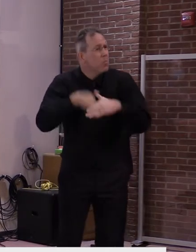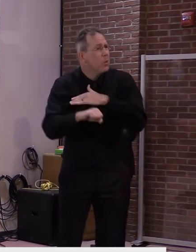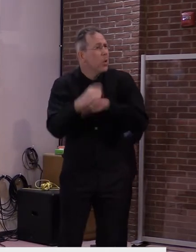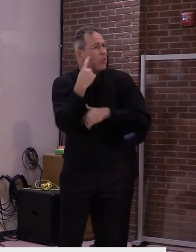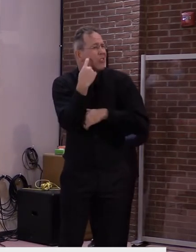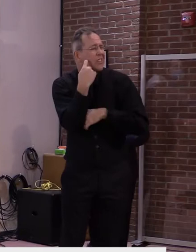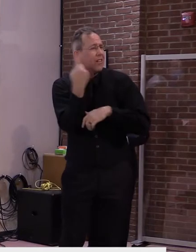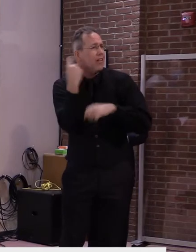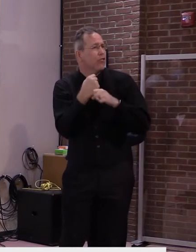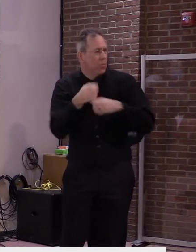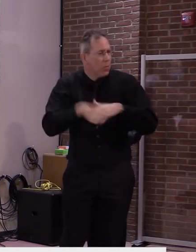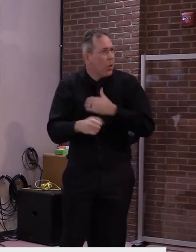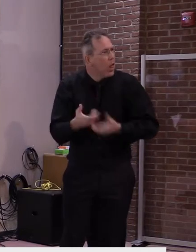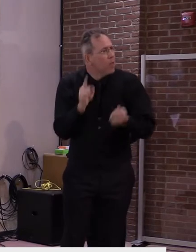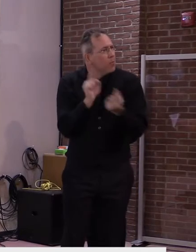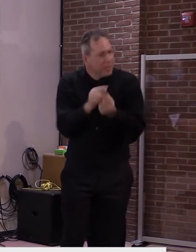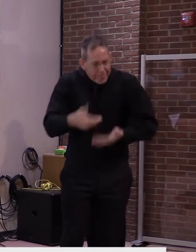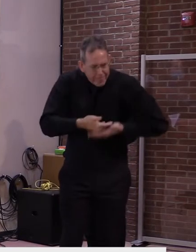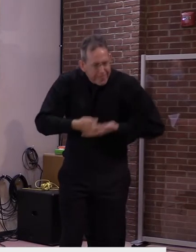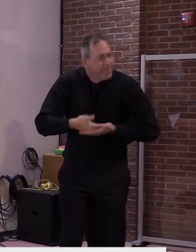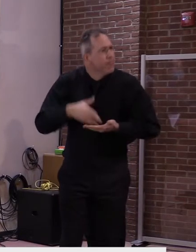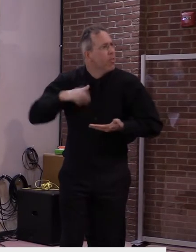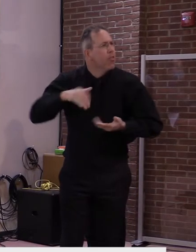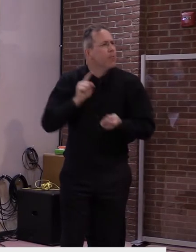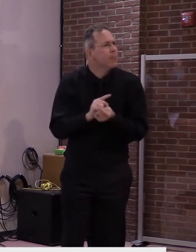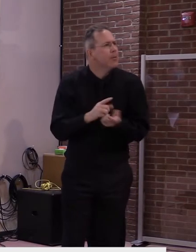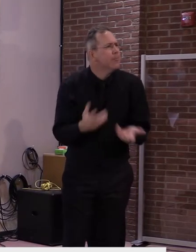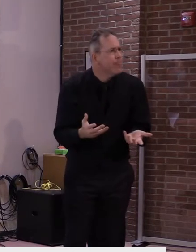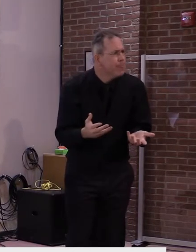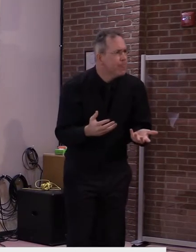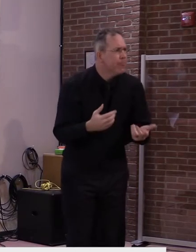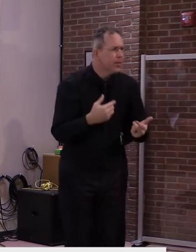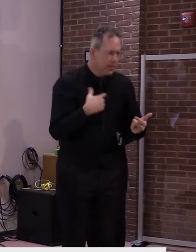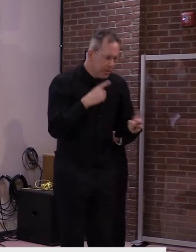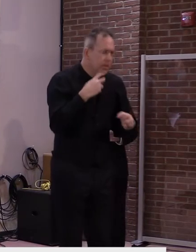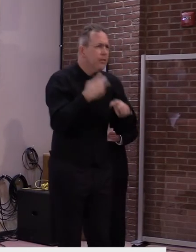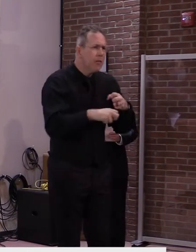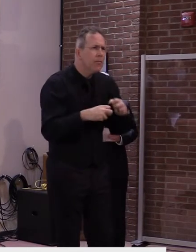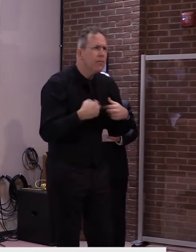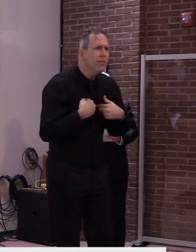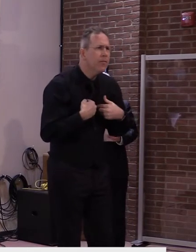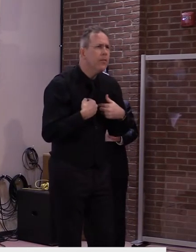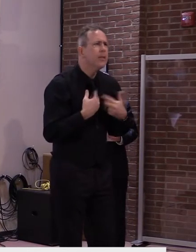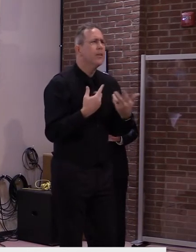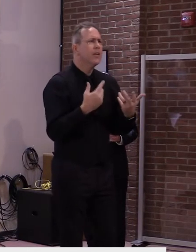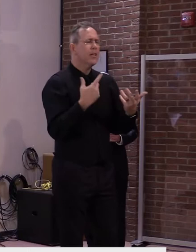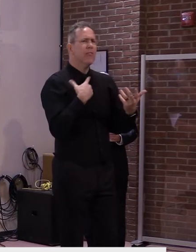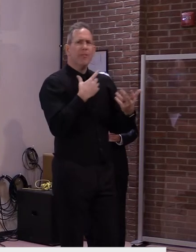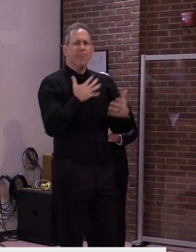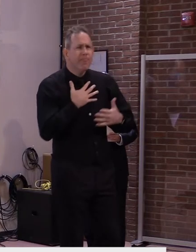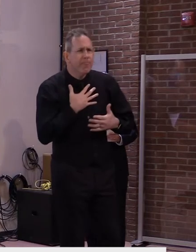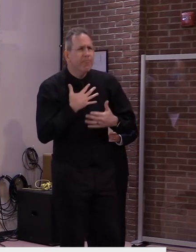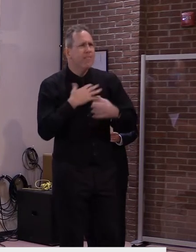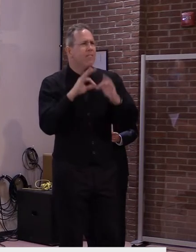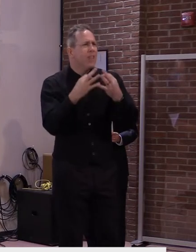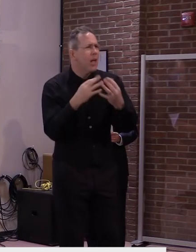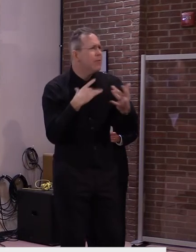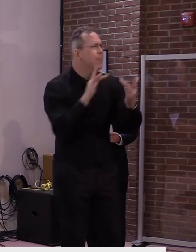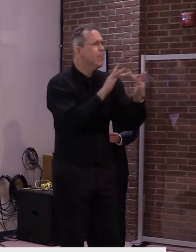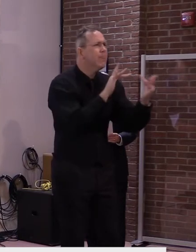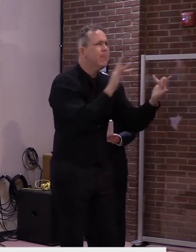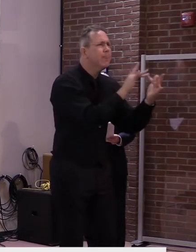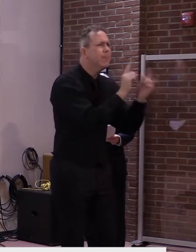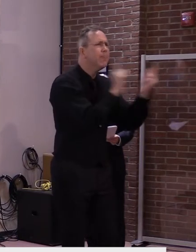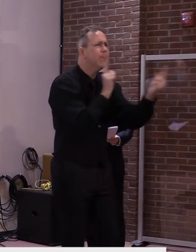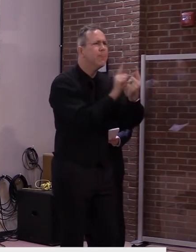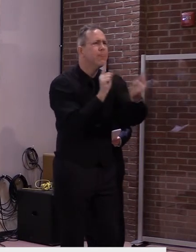quote, "It's been tough. I miss my family. I used to go places and do things with my family and friends